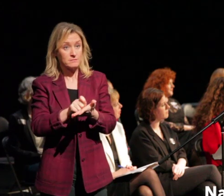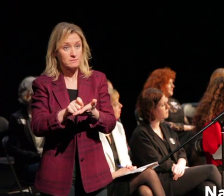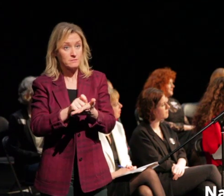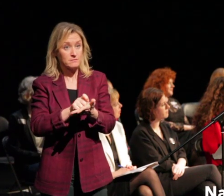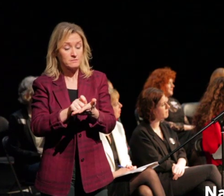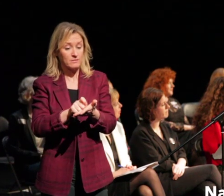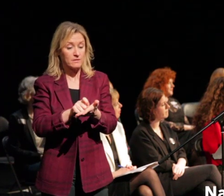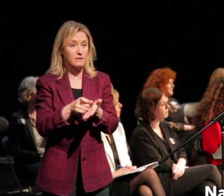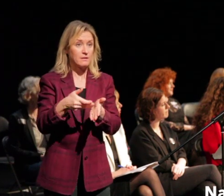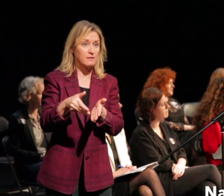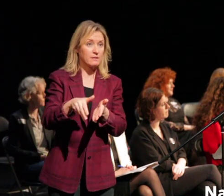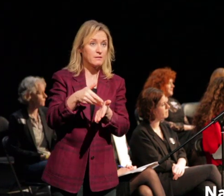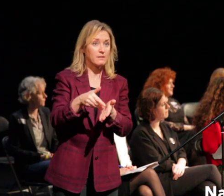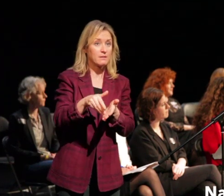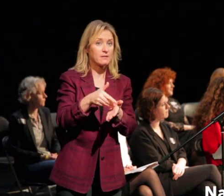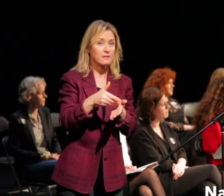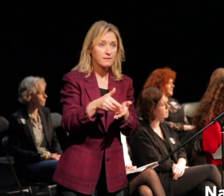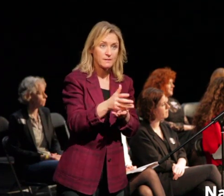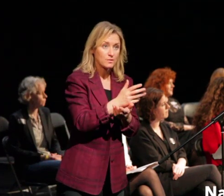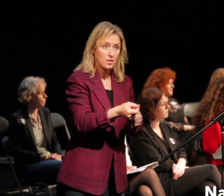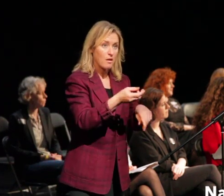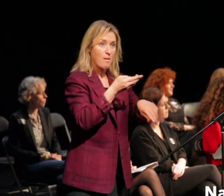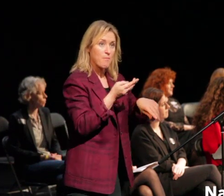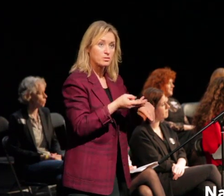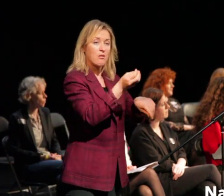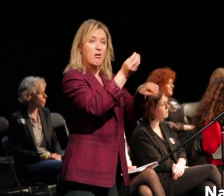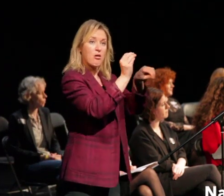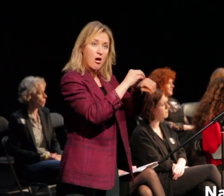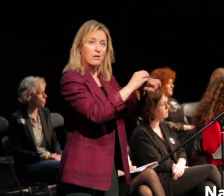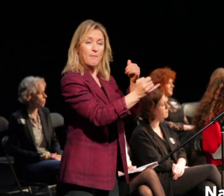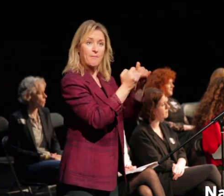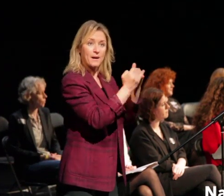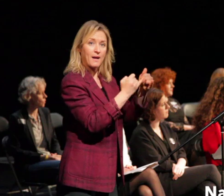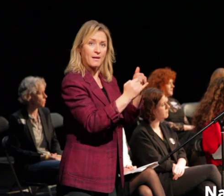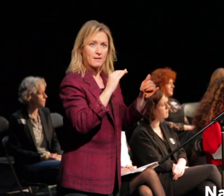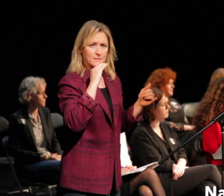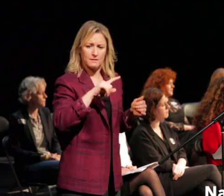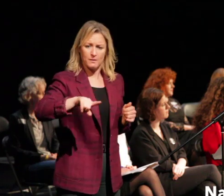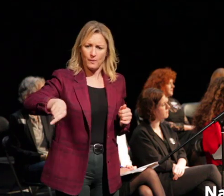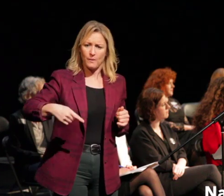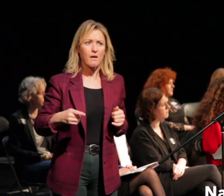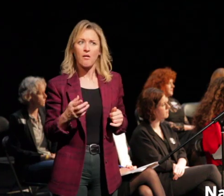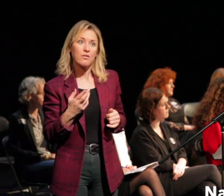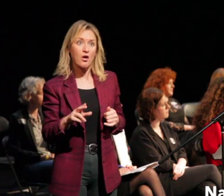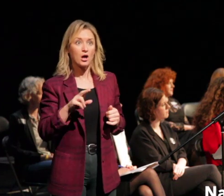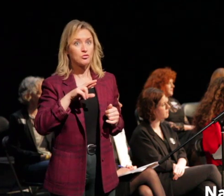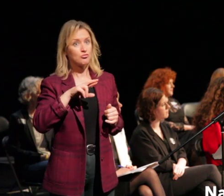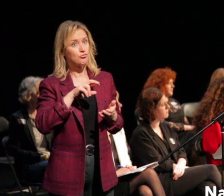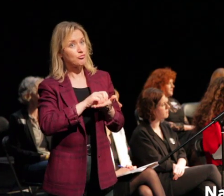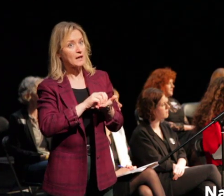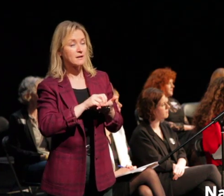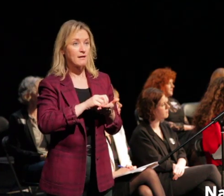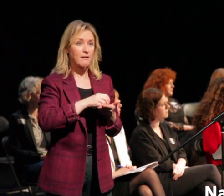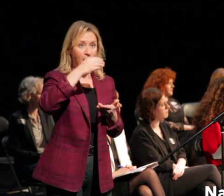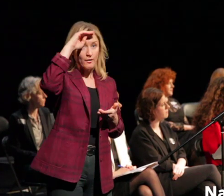theatre. It seems obvious, then, that we need to change our concept of national theatre to include women and what women want to write